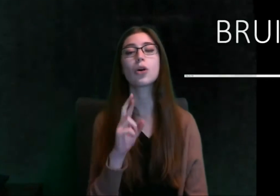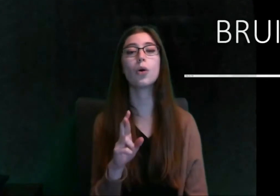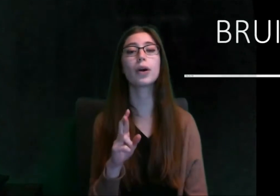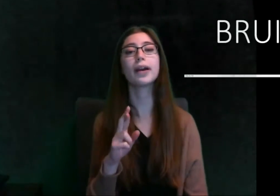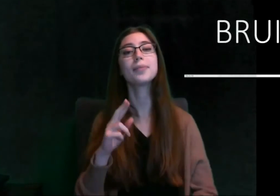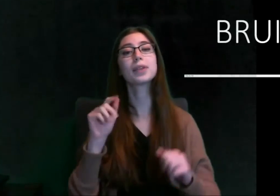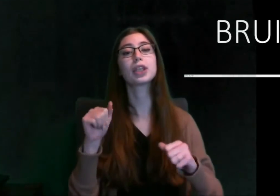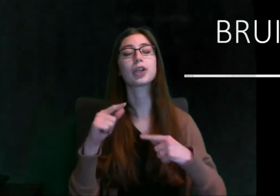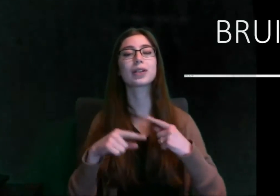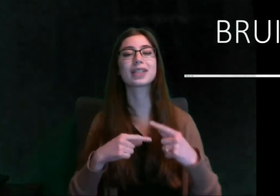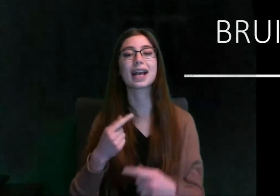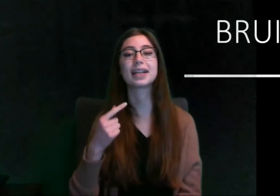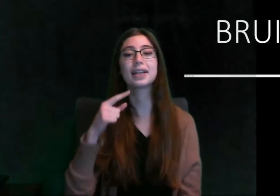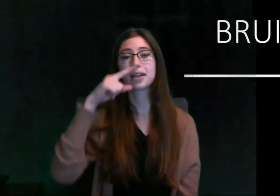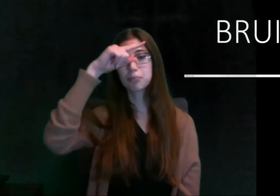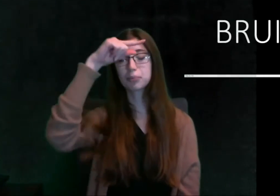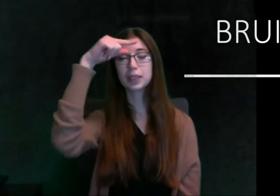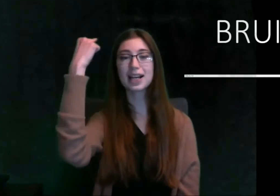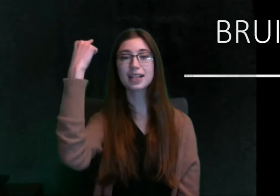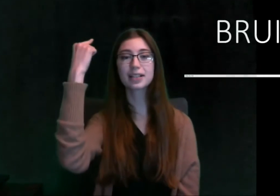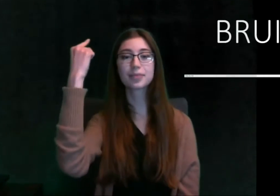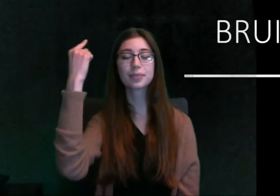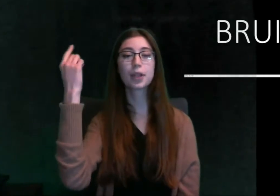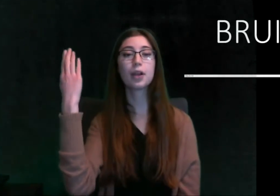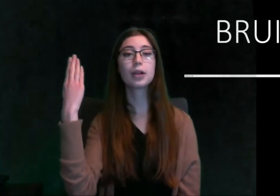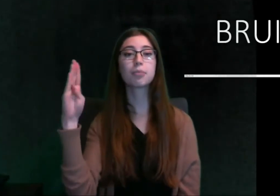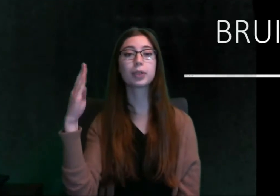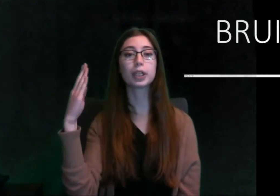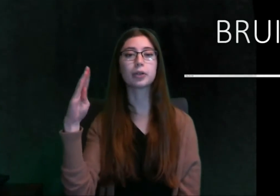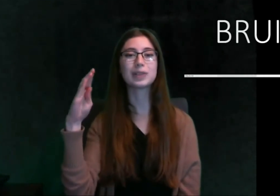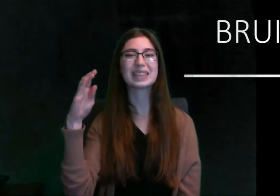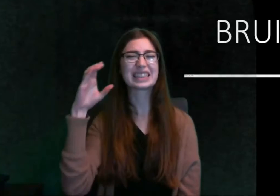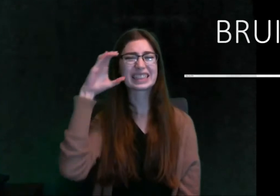Or you can sign black, blue,